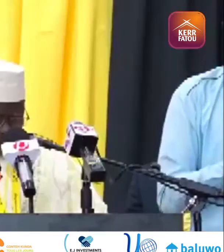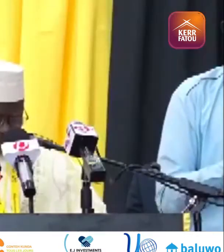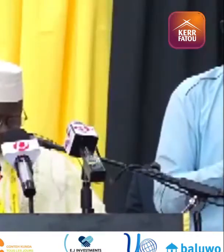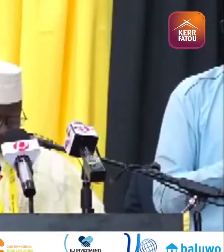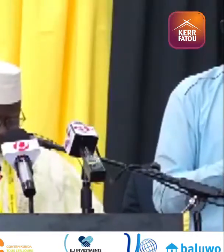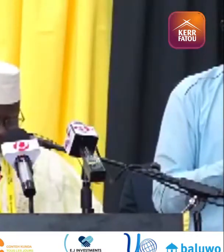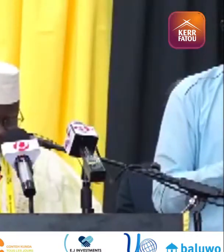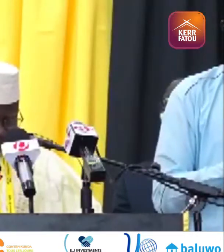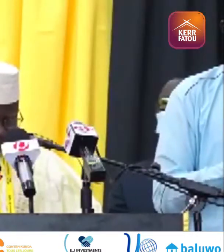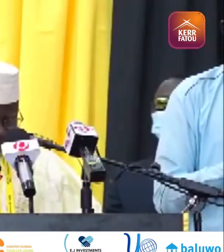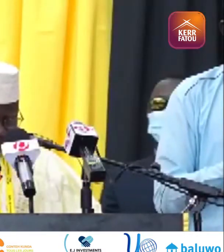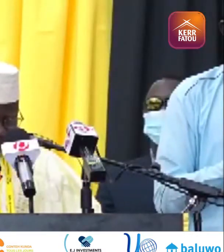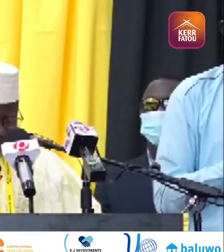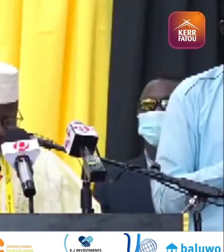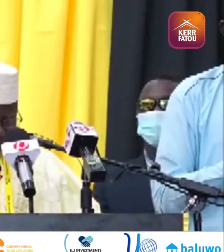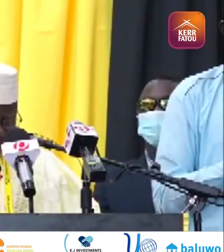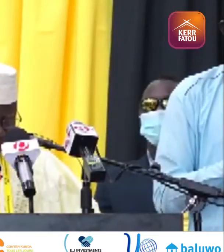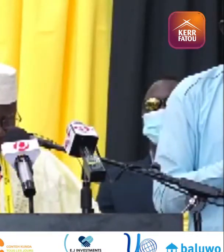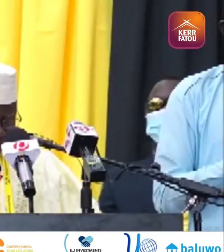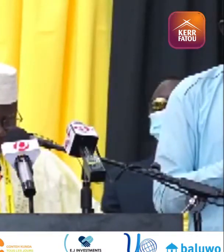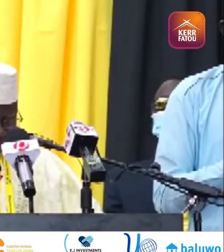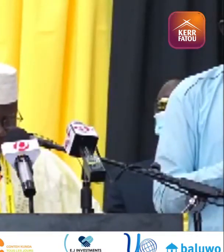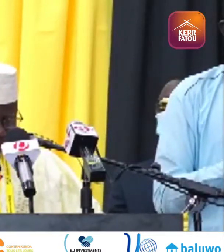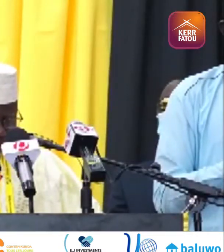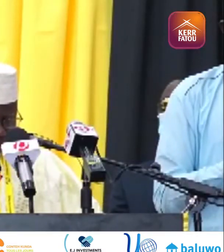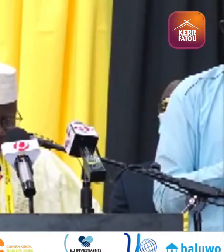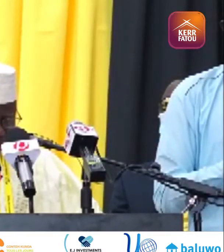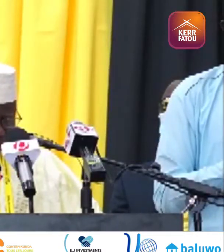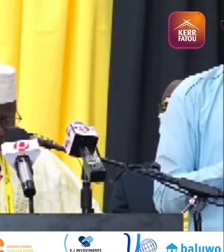We embarked on a